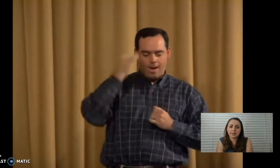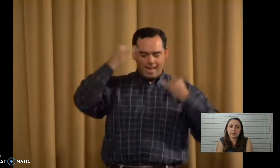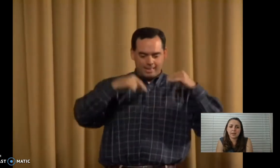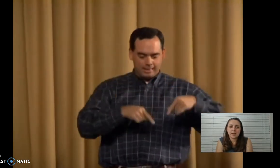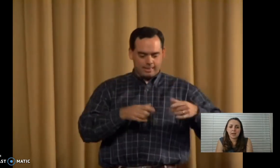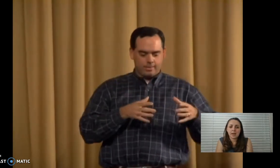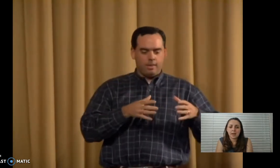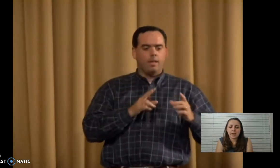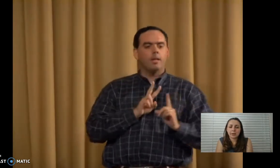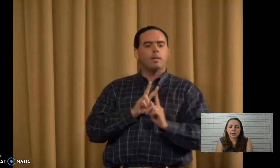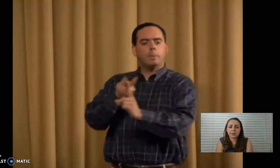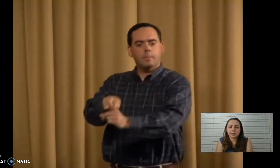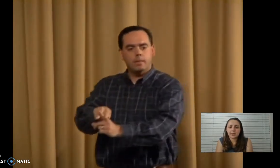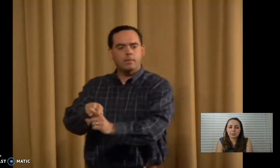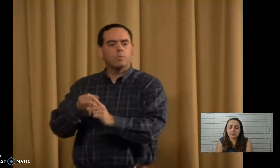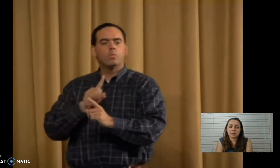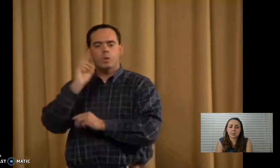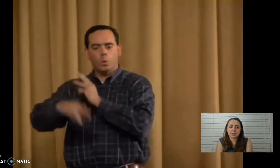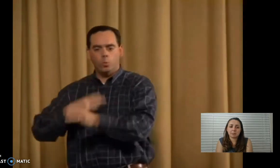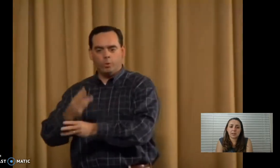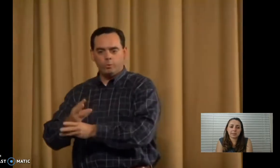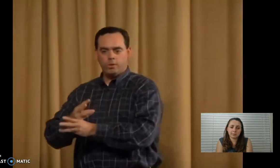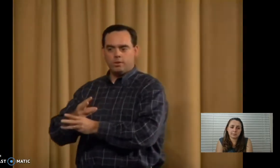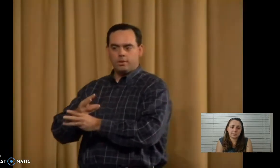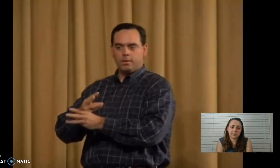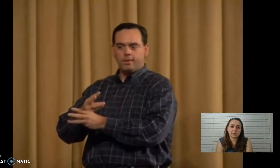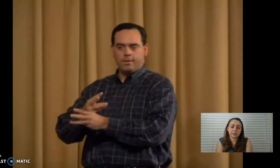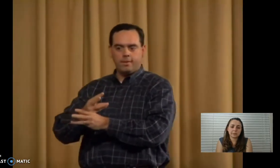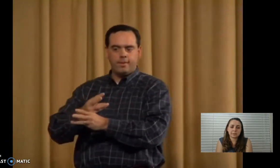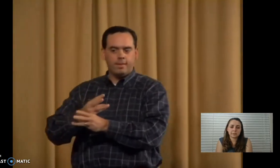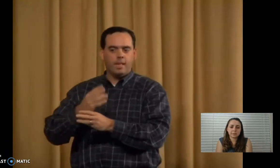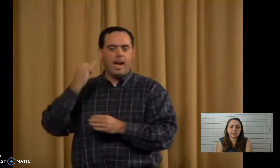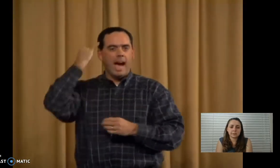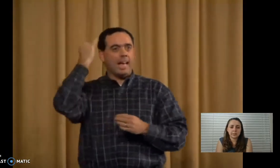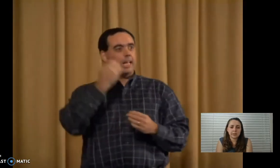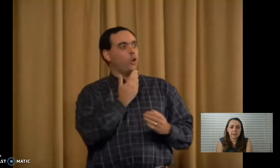important, but how I could take those ideas and apply them to the world.